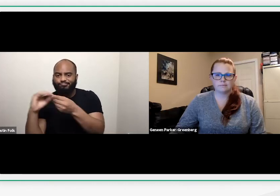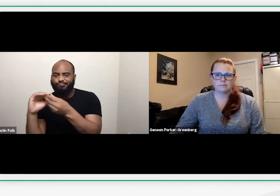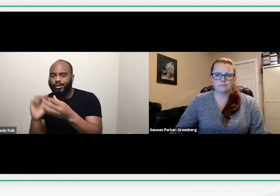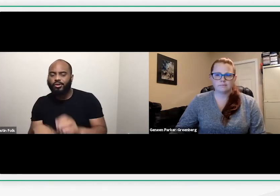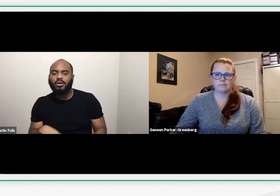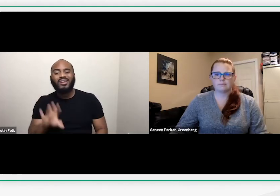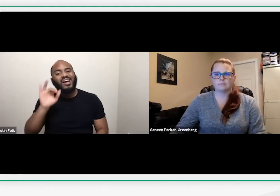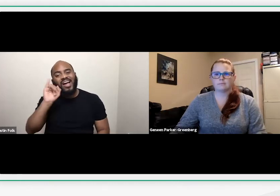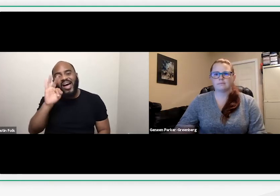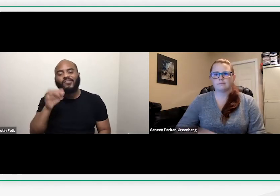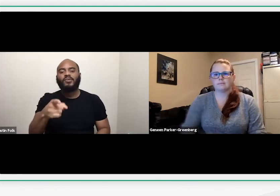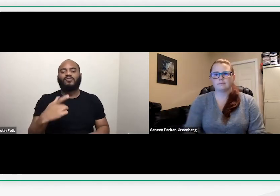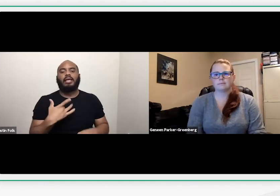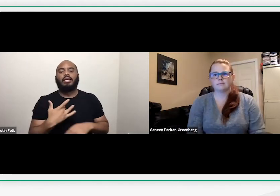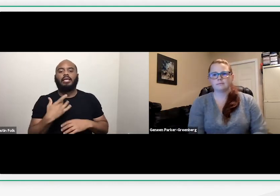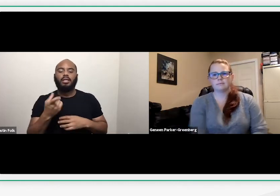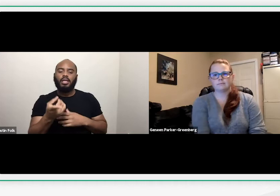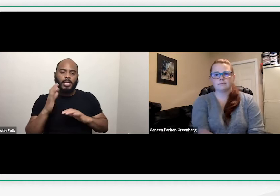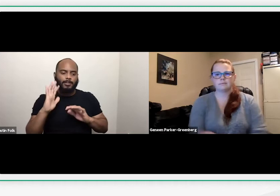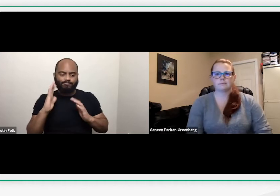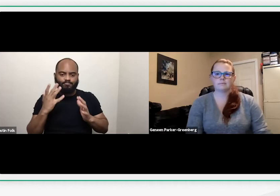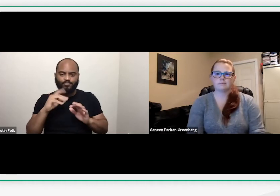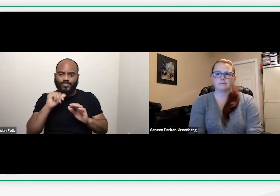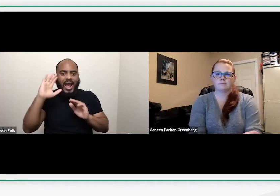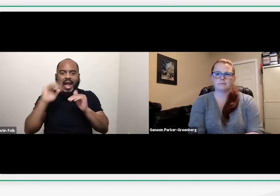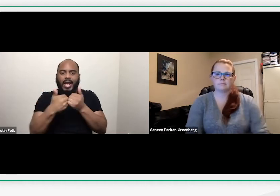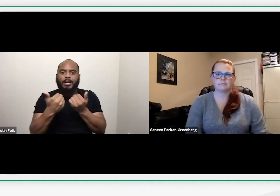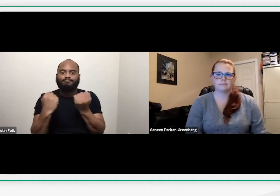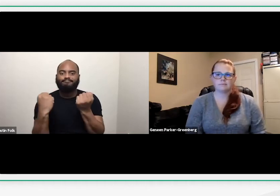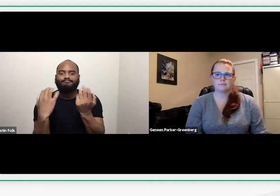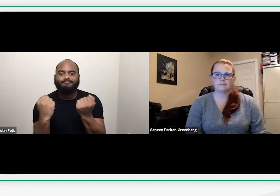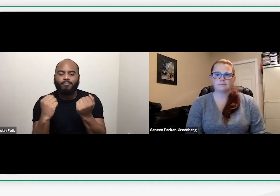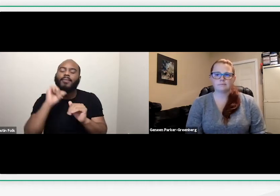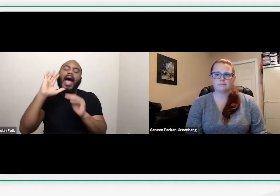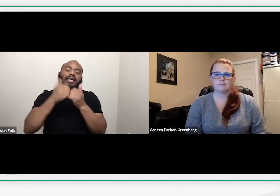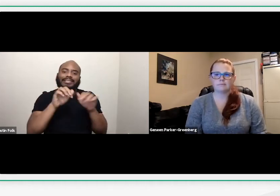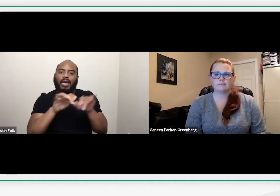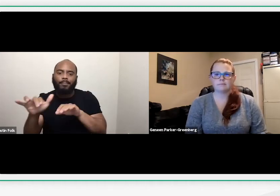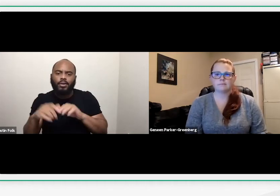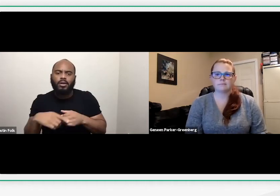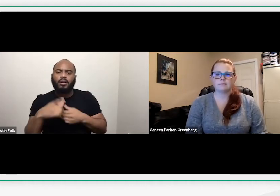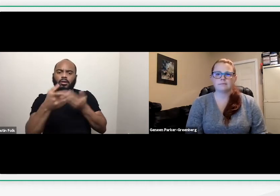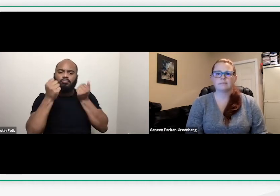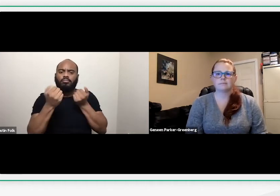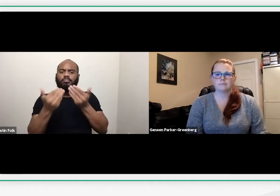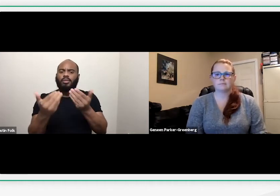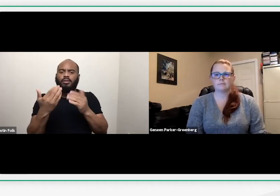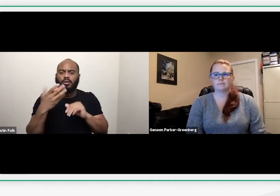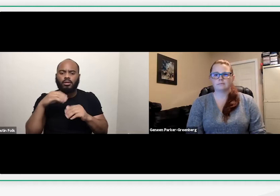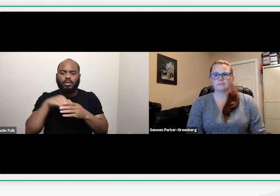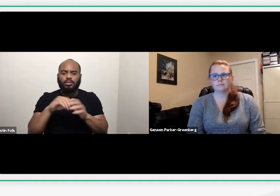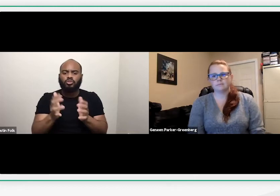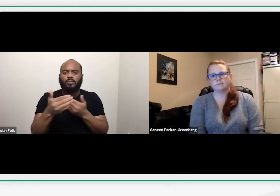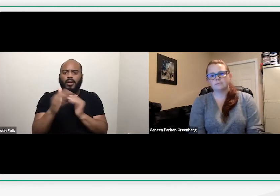questions. You can ask questions at any time during tonight's webinar. Type them into the Q&A box. Now, if you